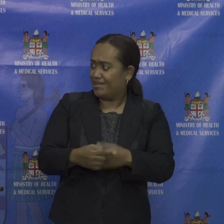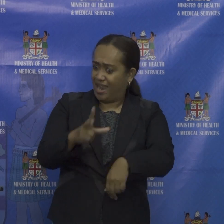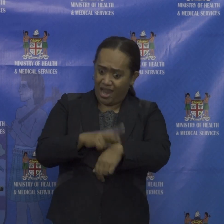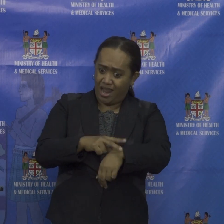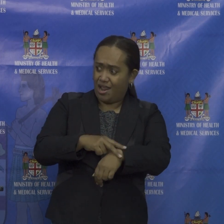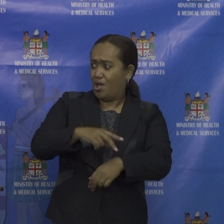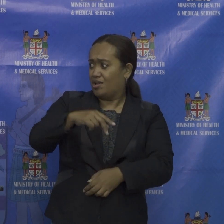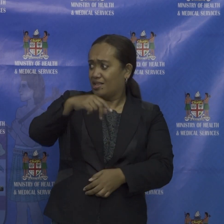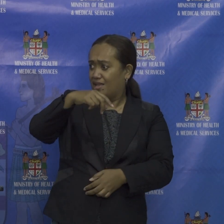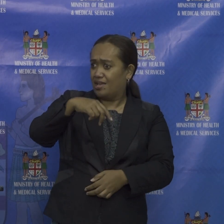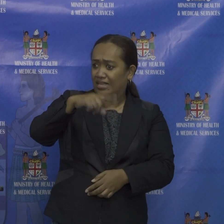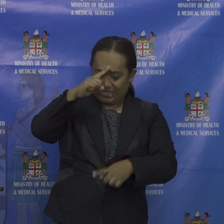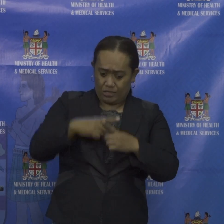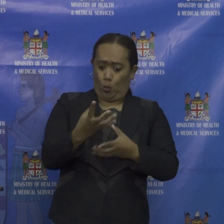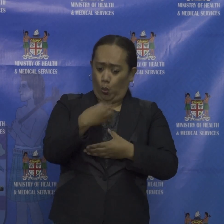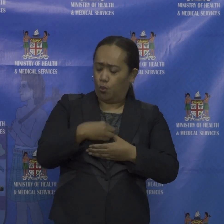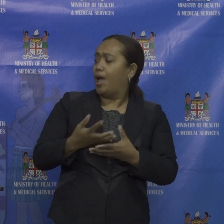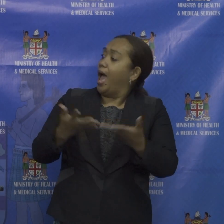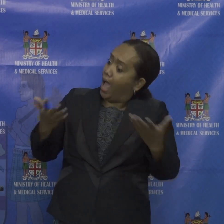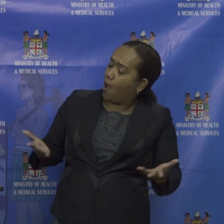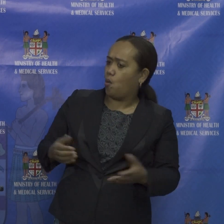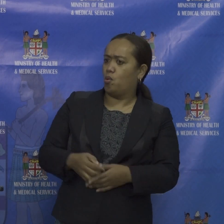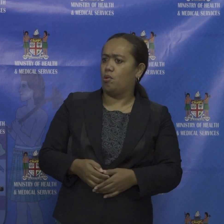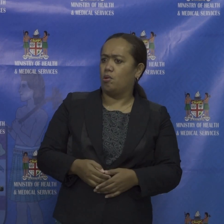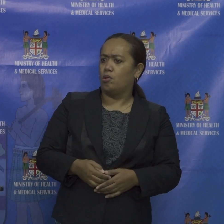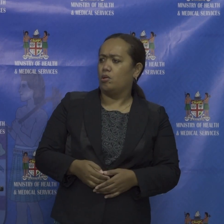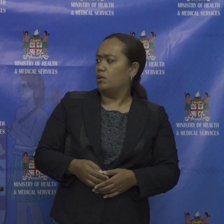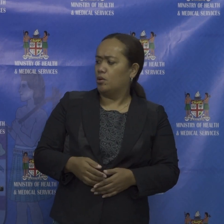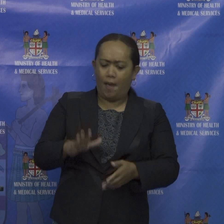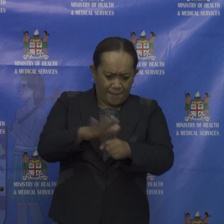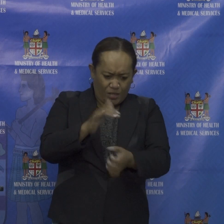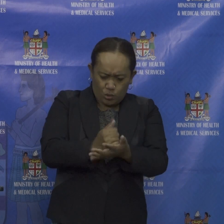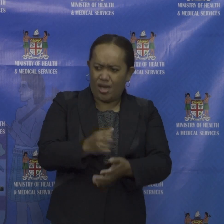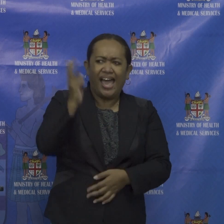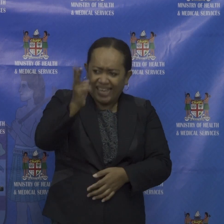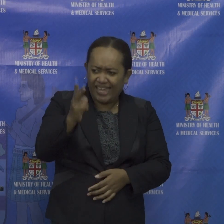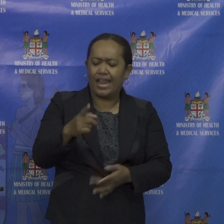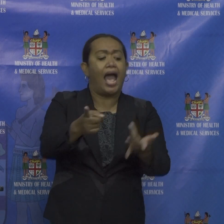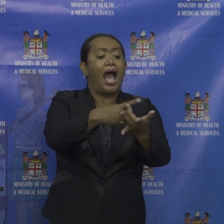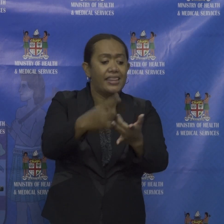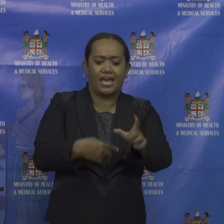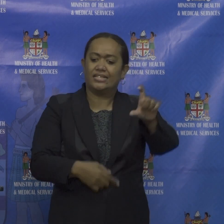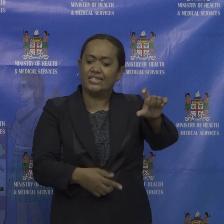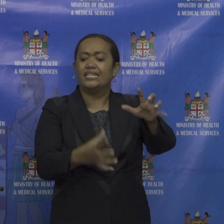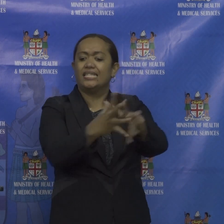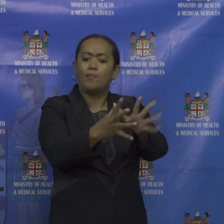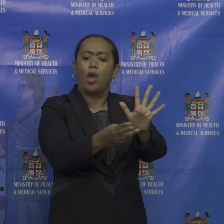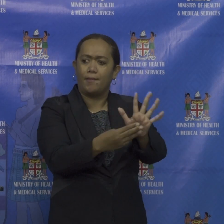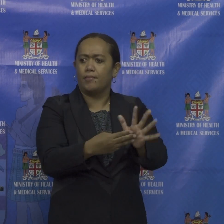Health Center as well. What are the heightened measures that you have put in place to ensure we don't have a similar situation at the CWM hospital?